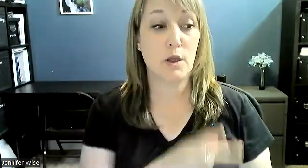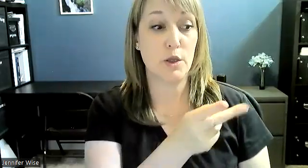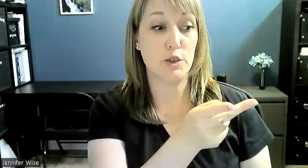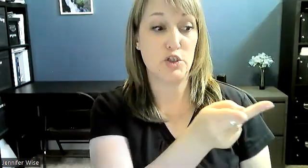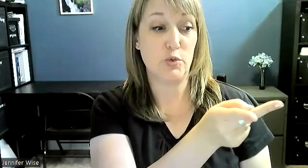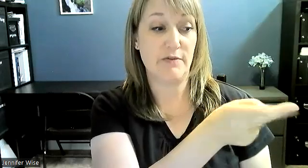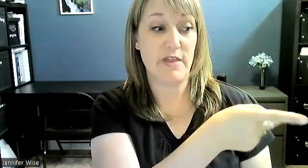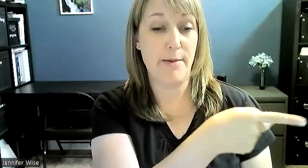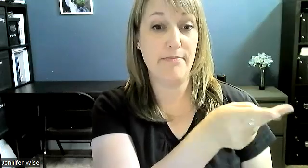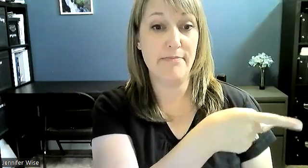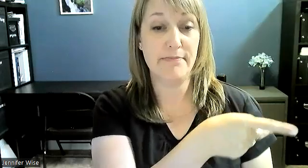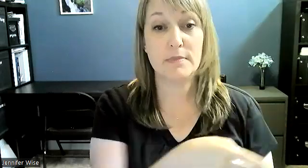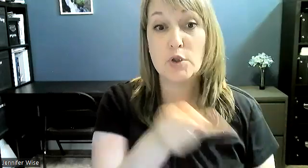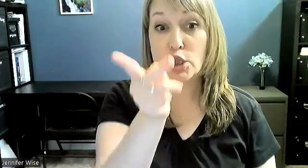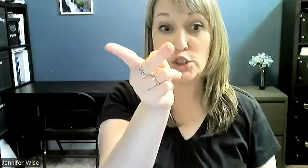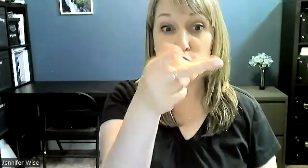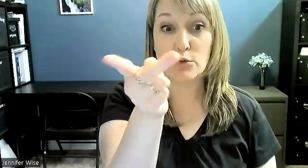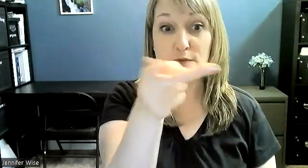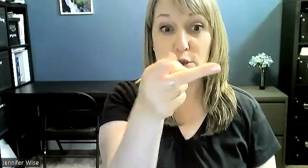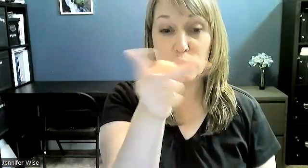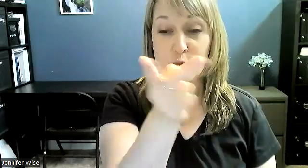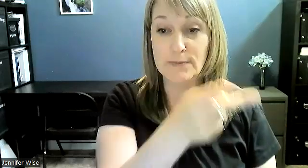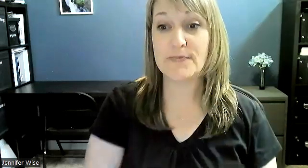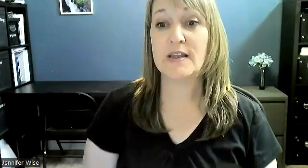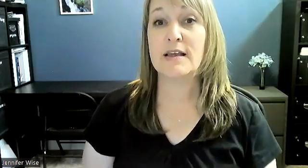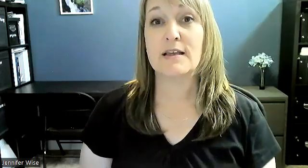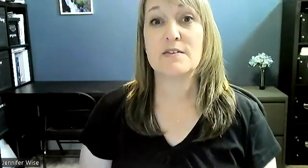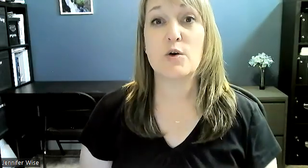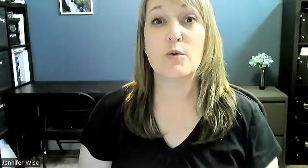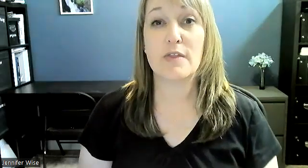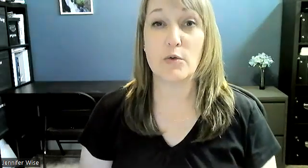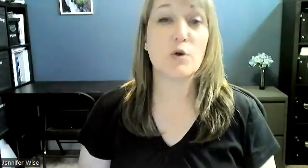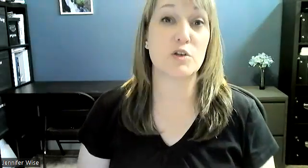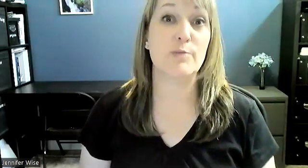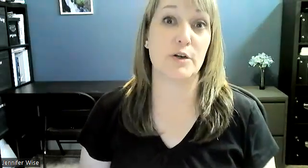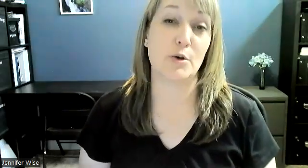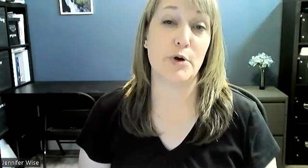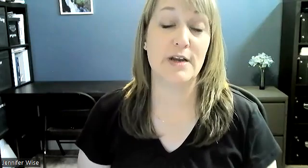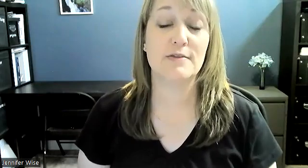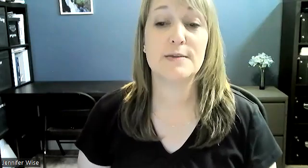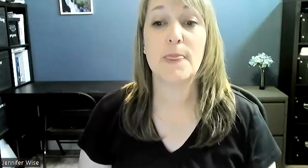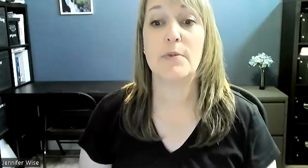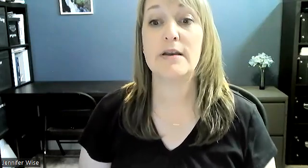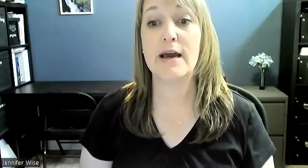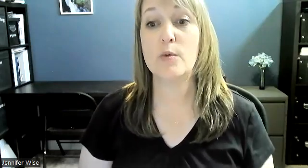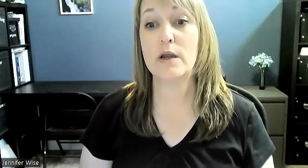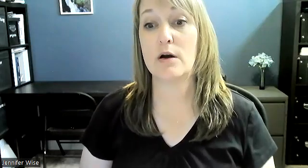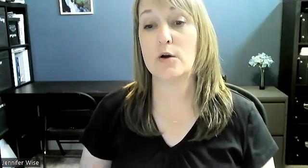the two of them, the two of you. So those are numerical pronouns. But now we are